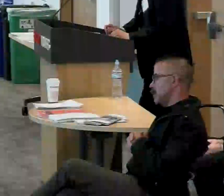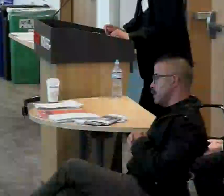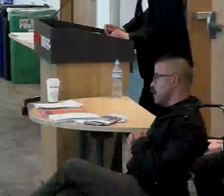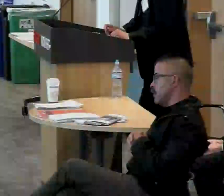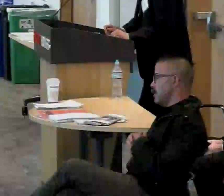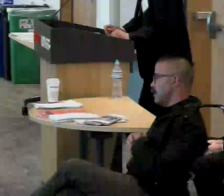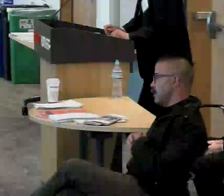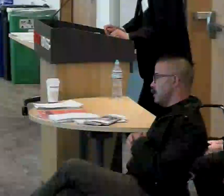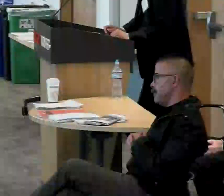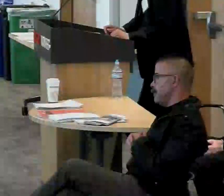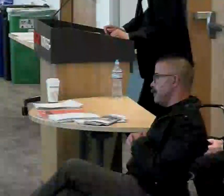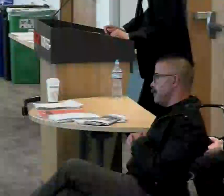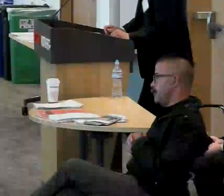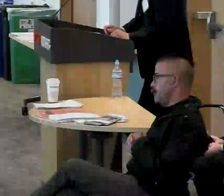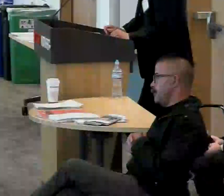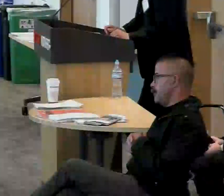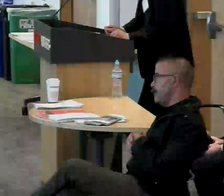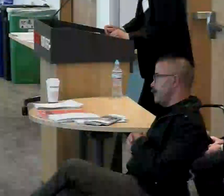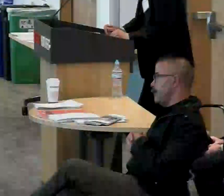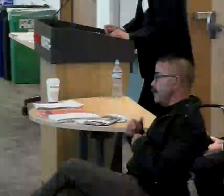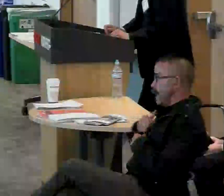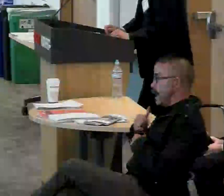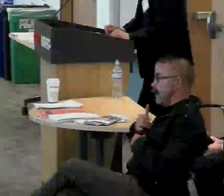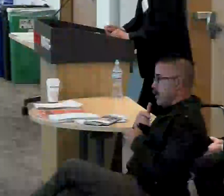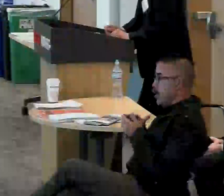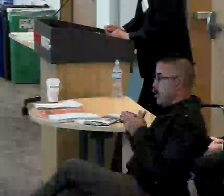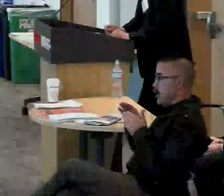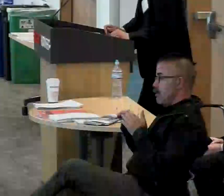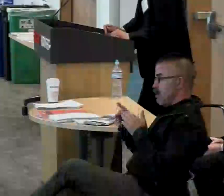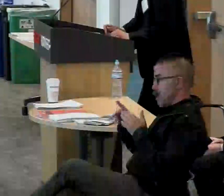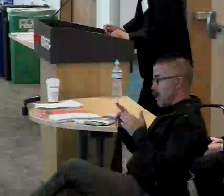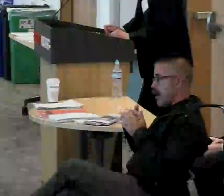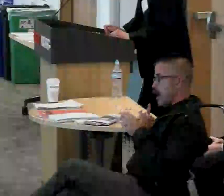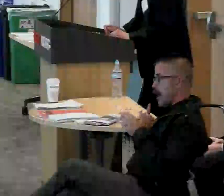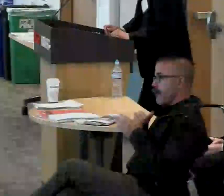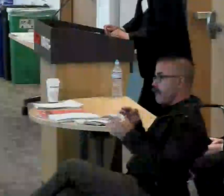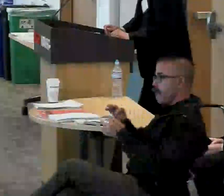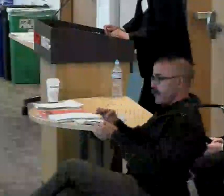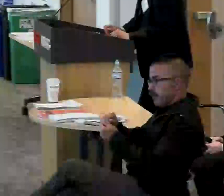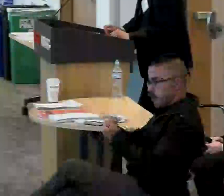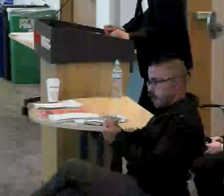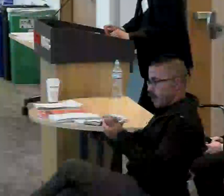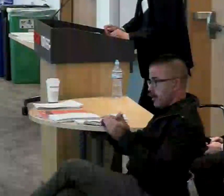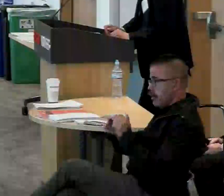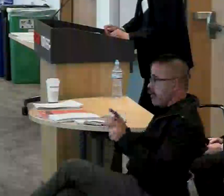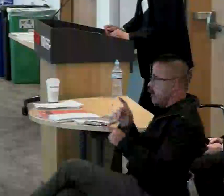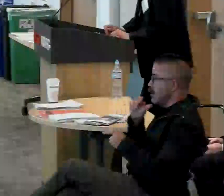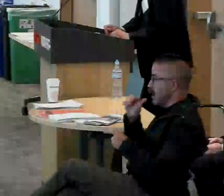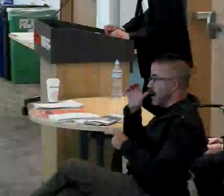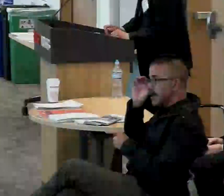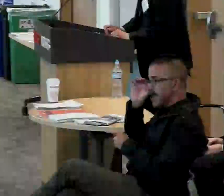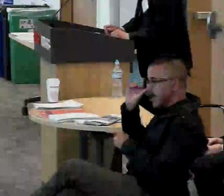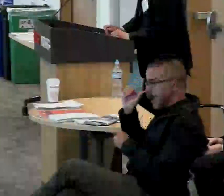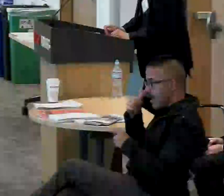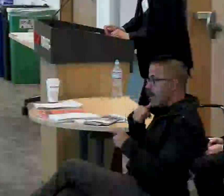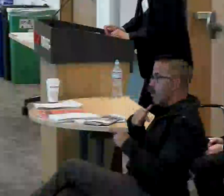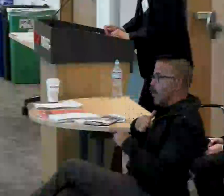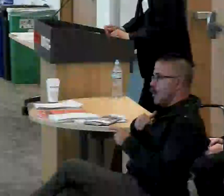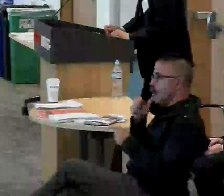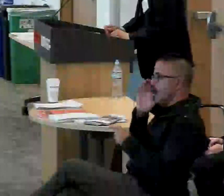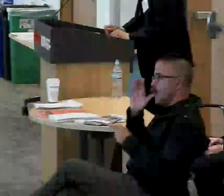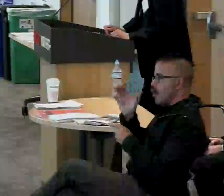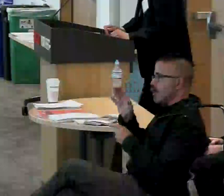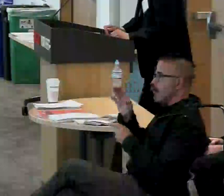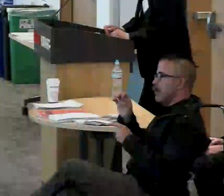real opportunity to reach out within their community, but it didn't sound like we were going to be included in